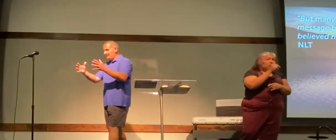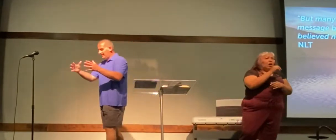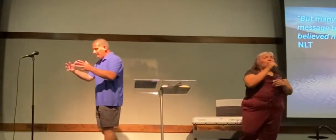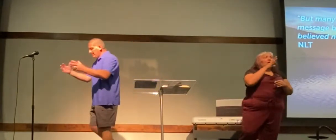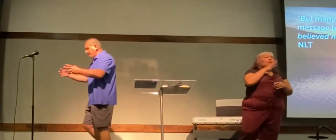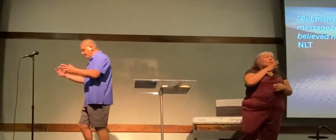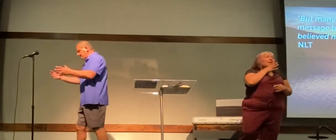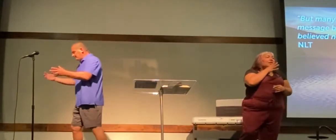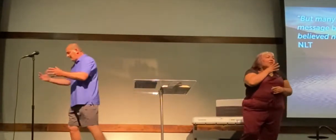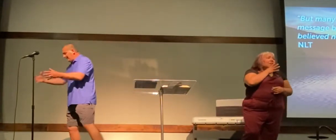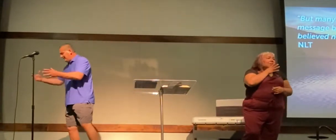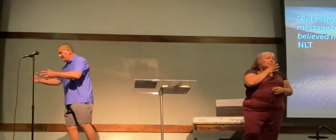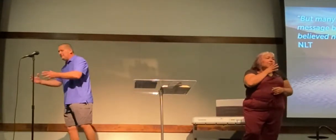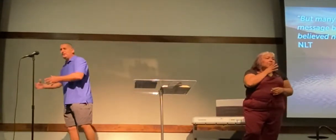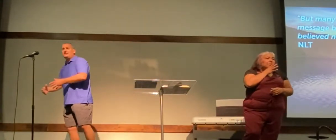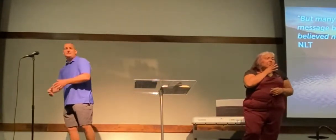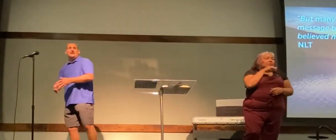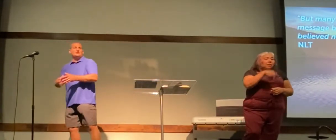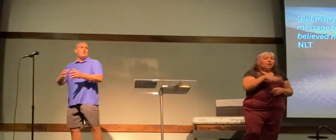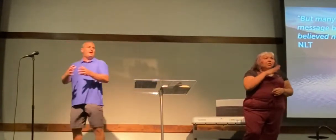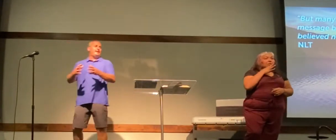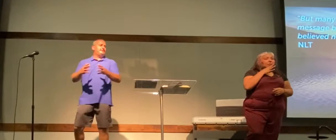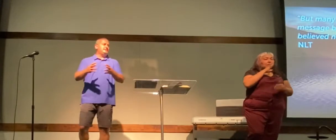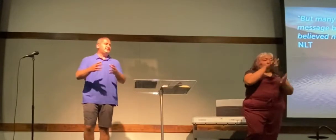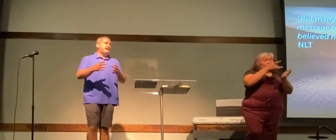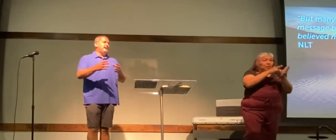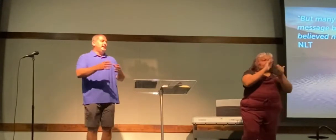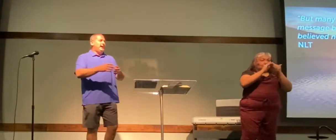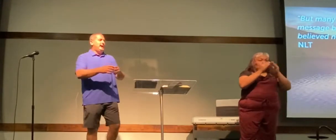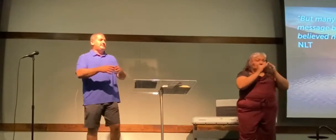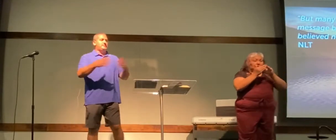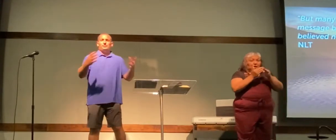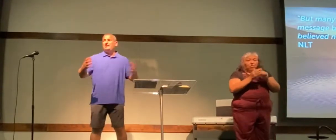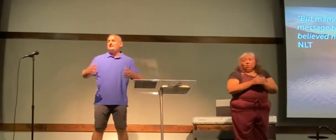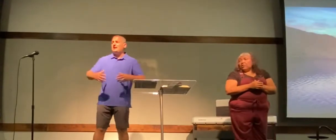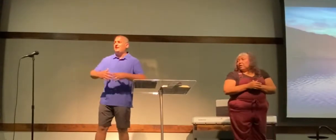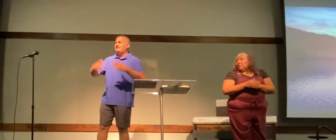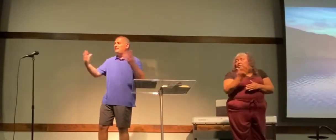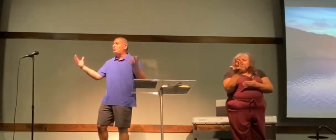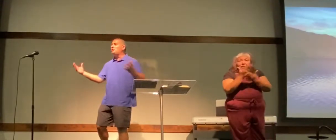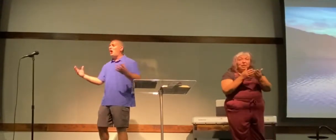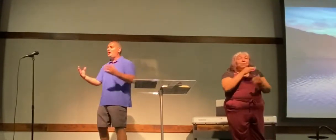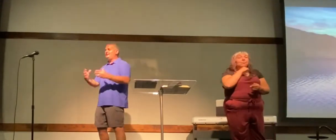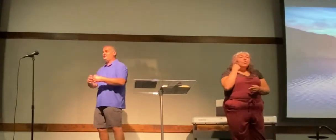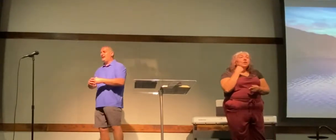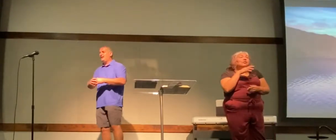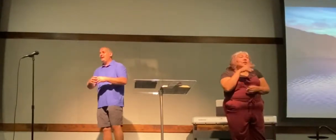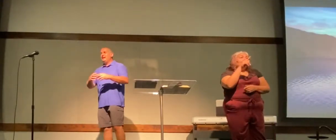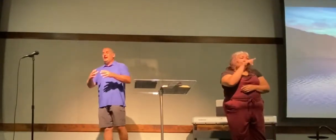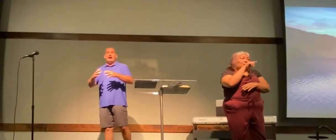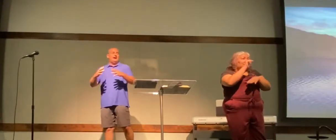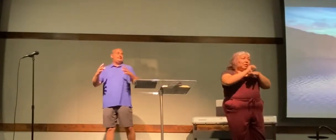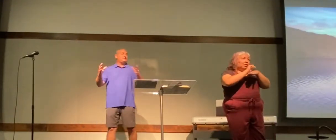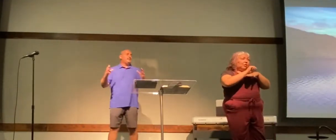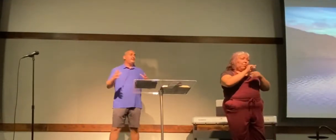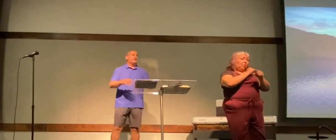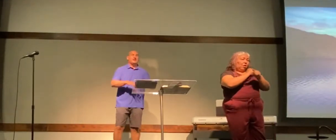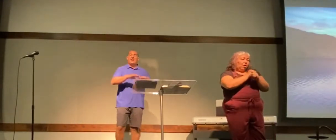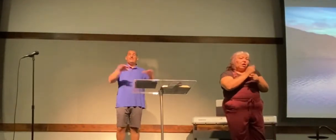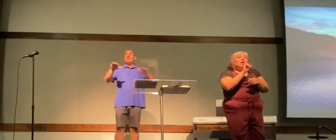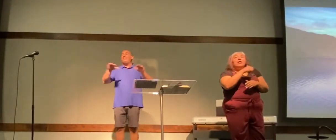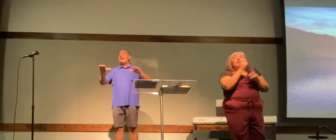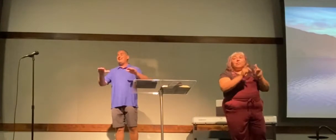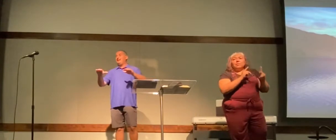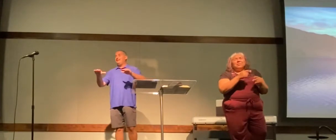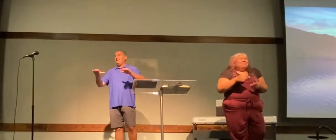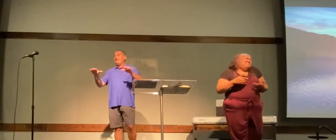speaking in the middle of the town square. And there's like some priests there. And the temple guard is there. And some other folks there. And